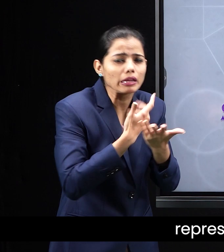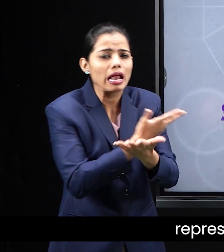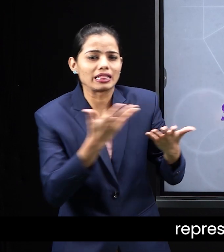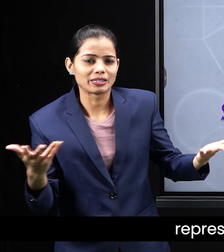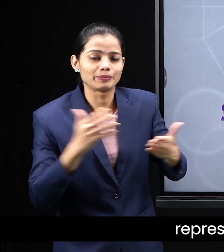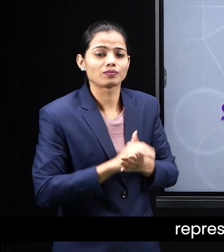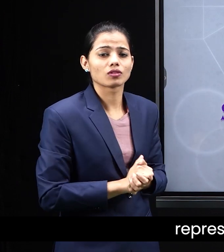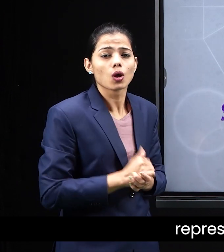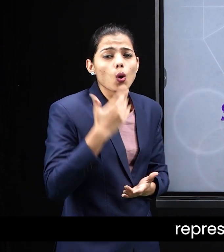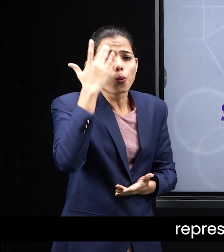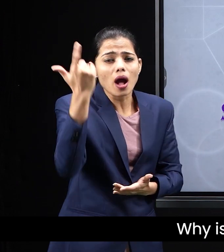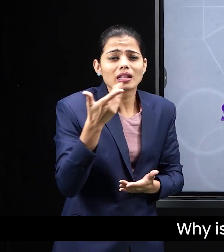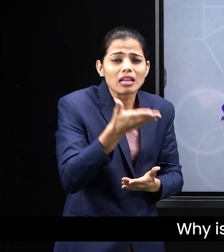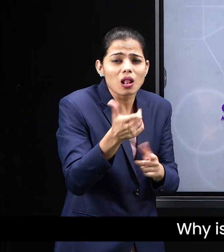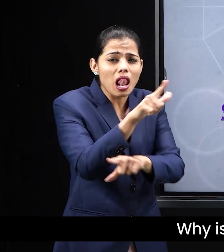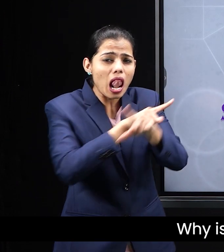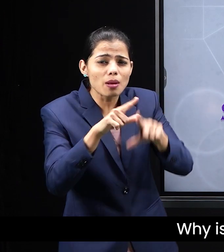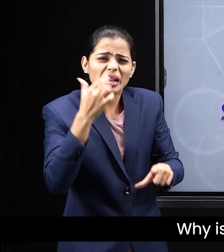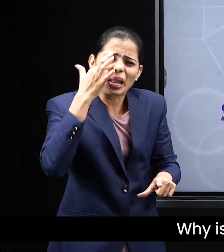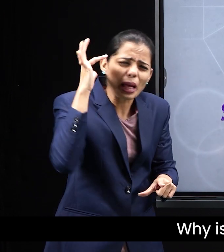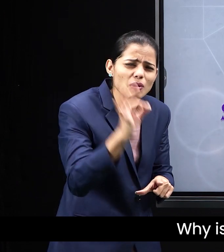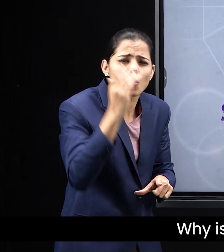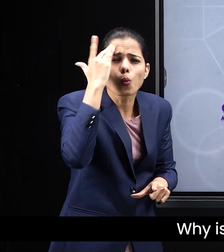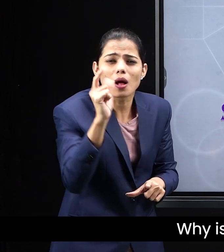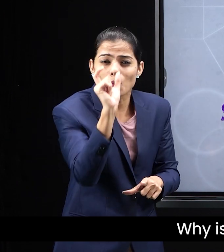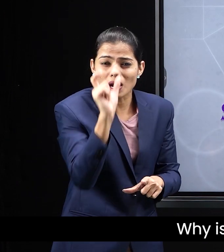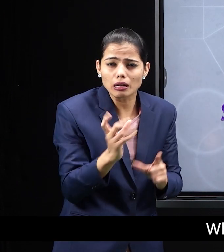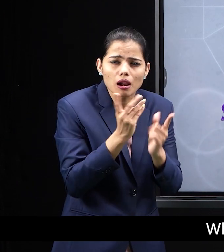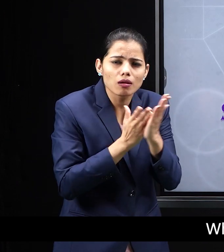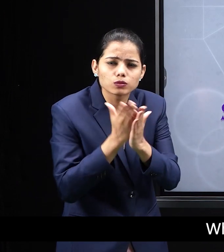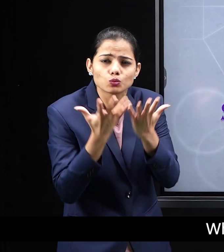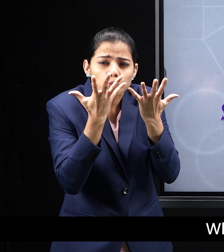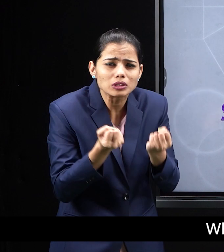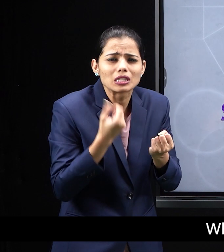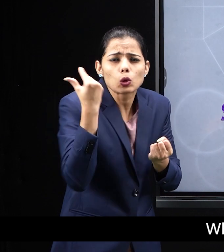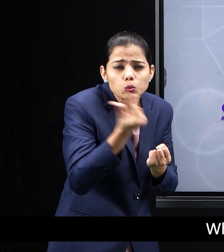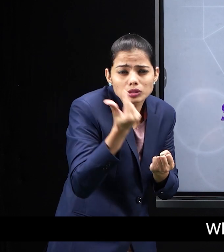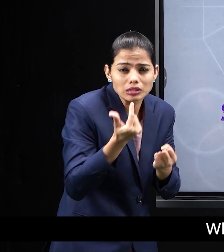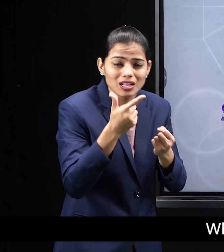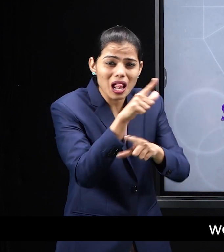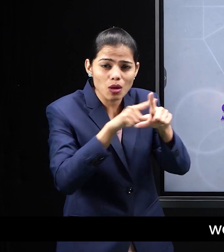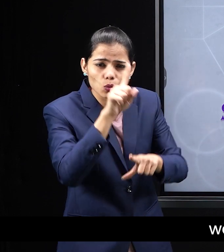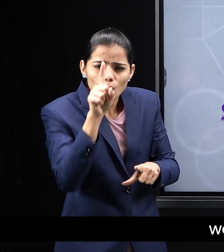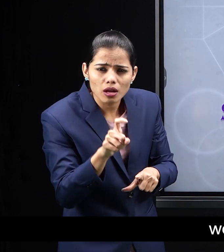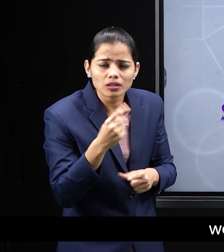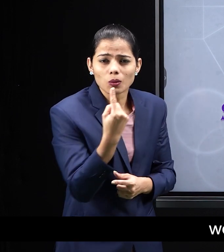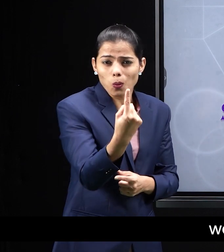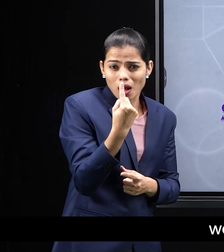of objects. Why is this language so important? Why should mathematicians want to use this